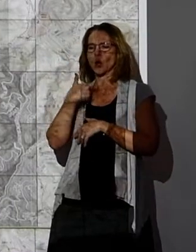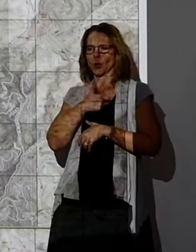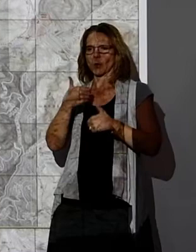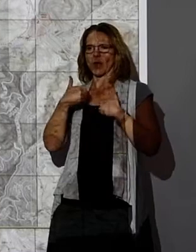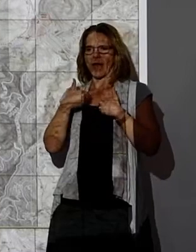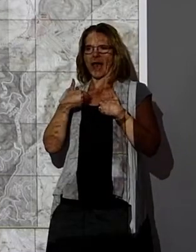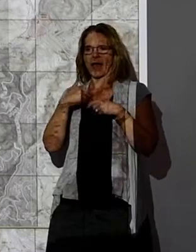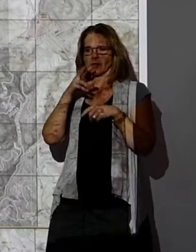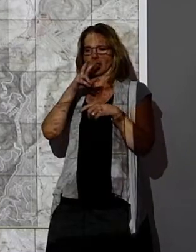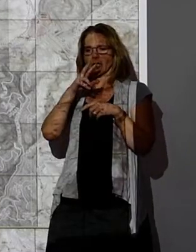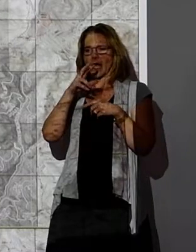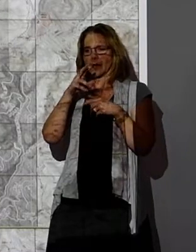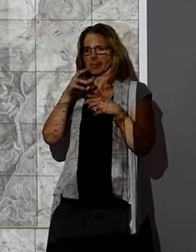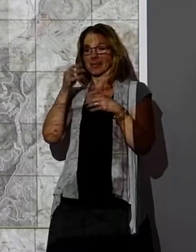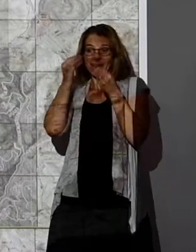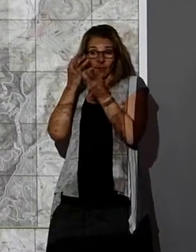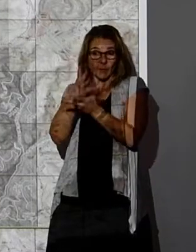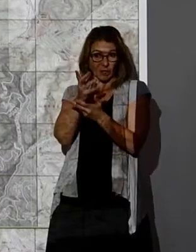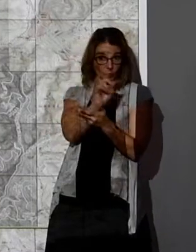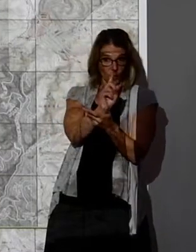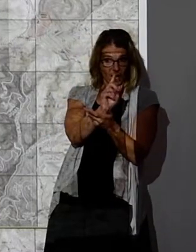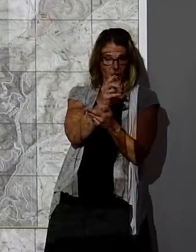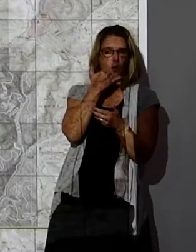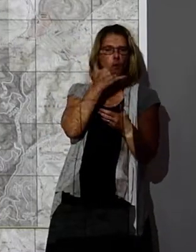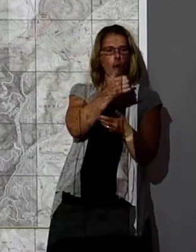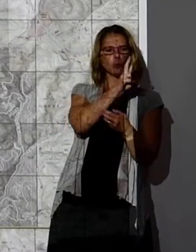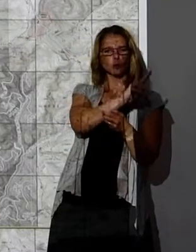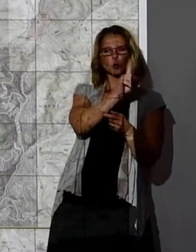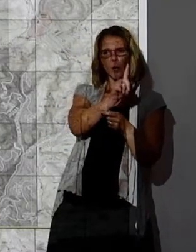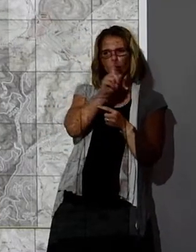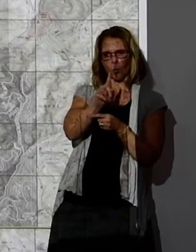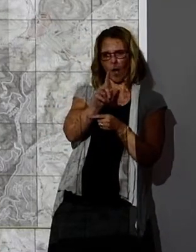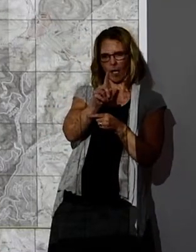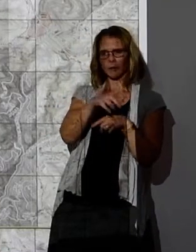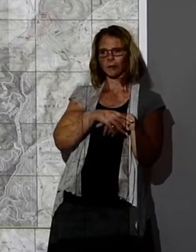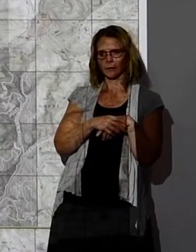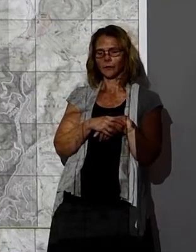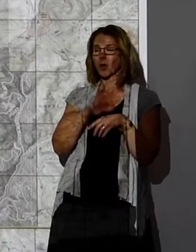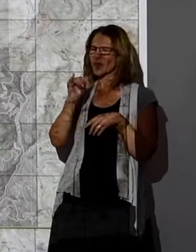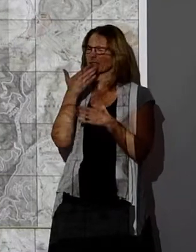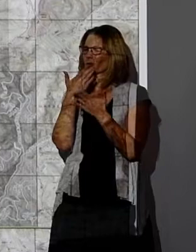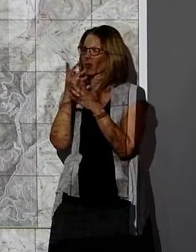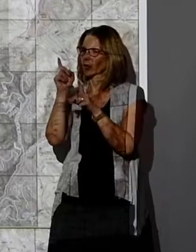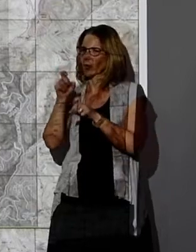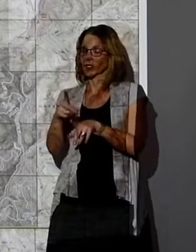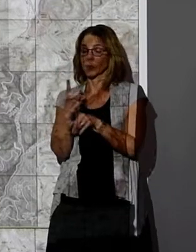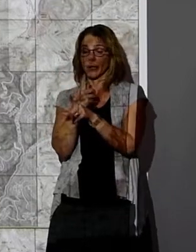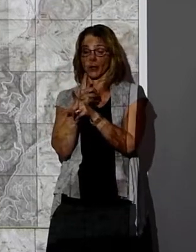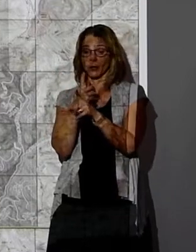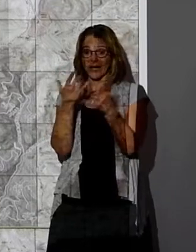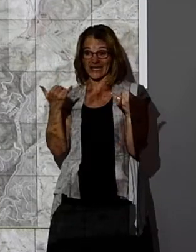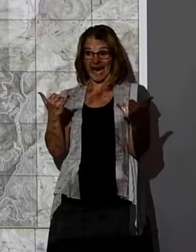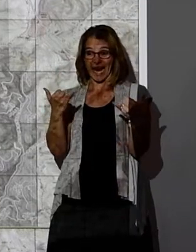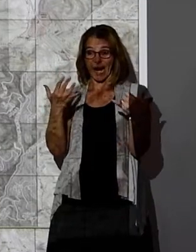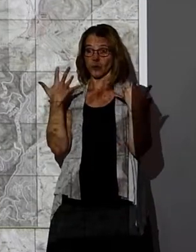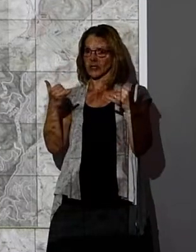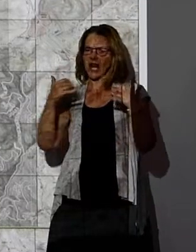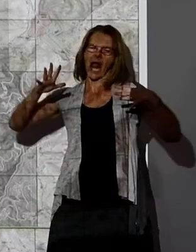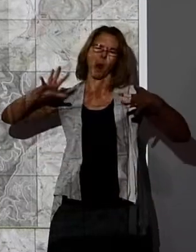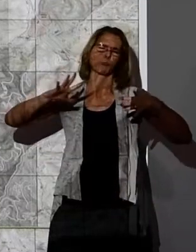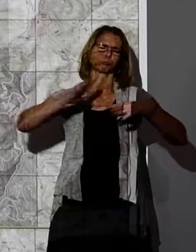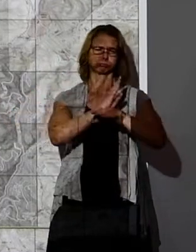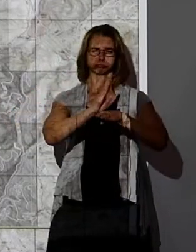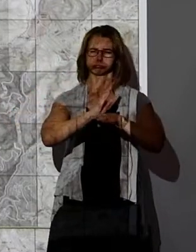that through 211 as well, or through our PIOs. But that's a good question, but right now, today, we're too busy. We